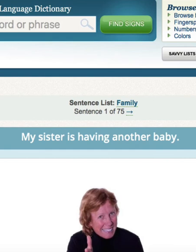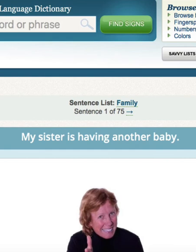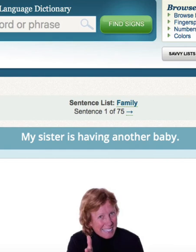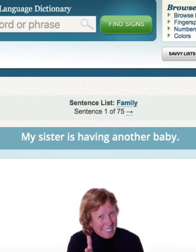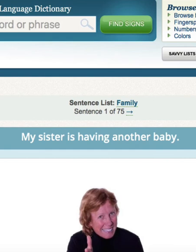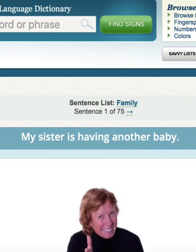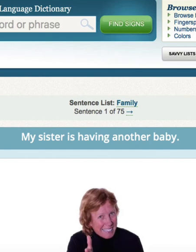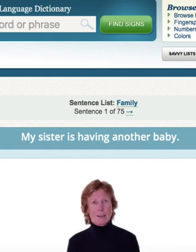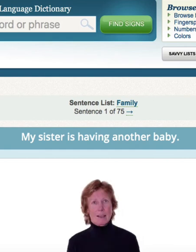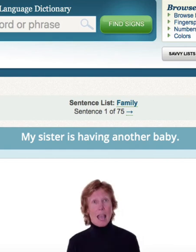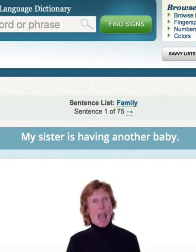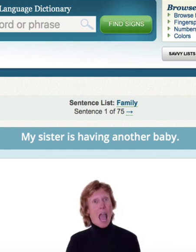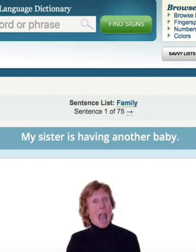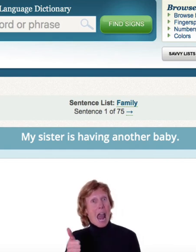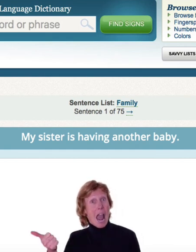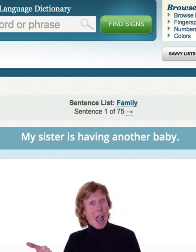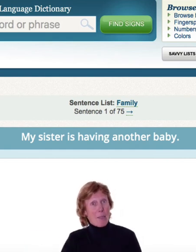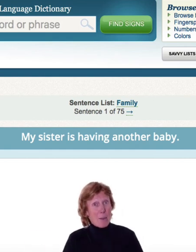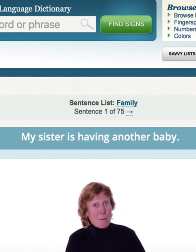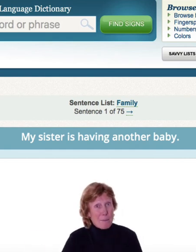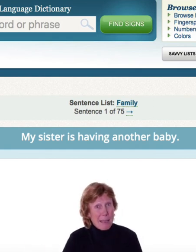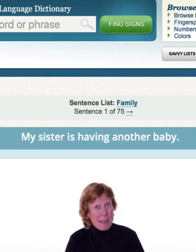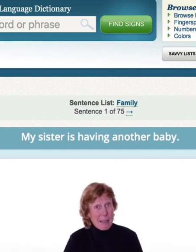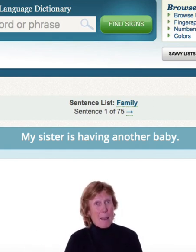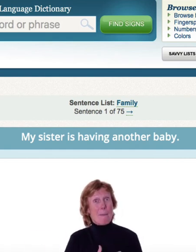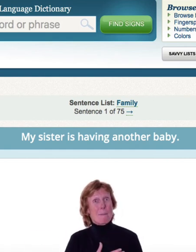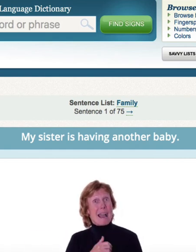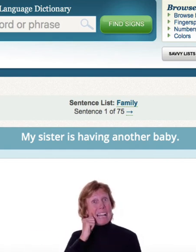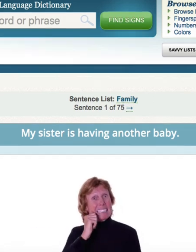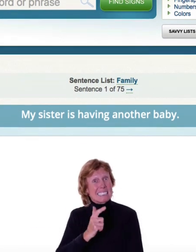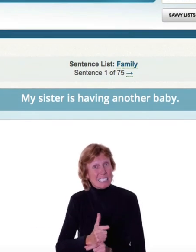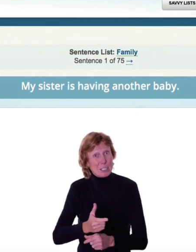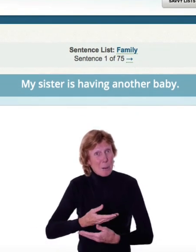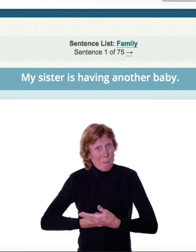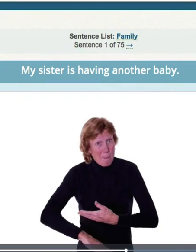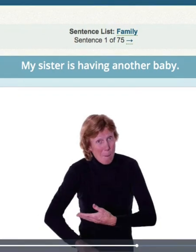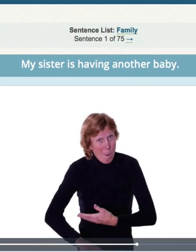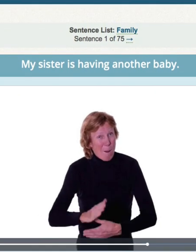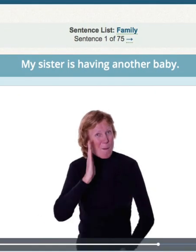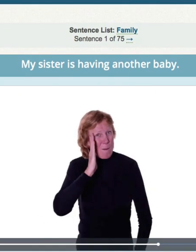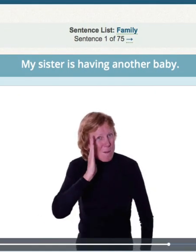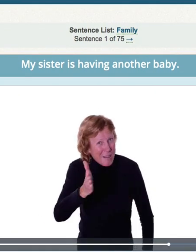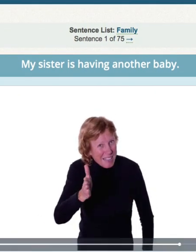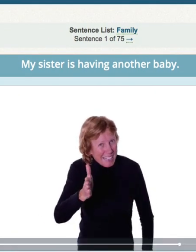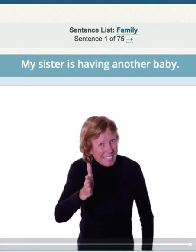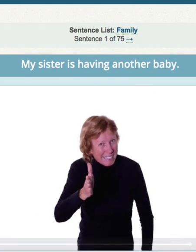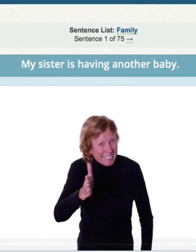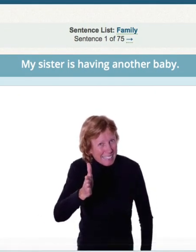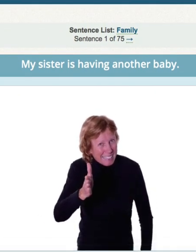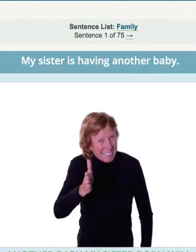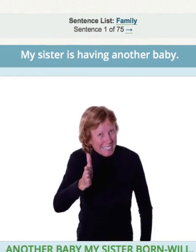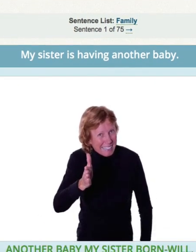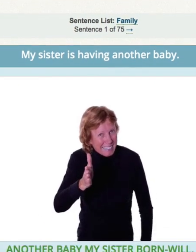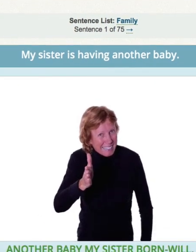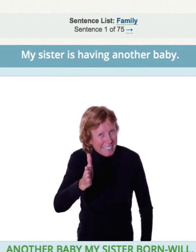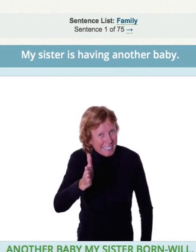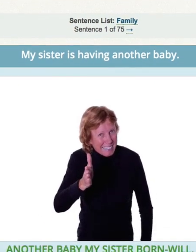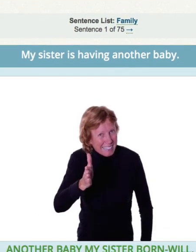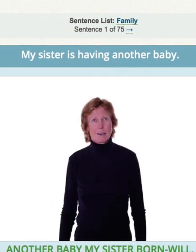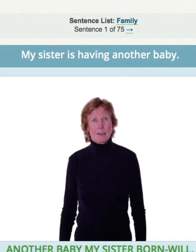time, that's a really difficult way to learn ASL. It doesn't do any favors for either one of the languages. So I chose to